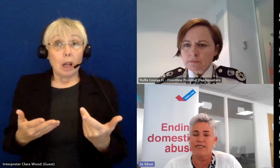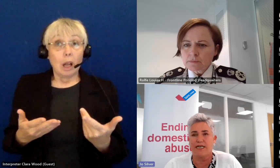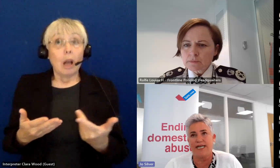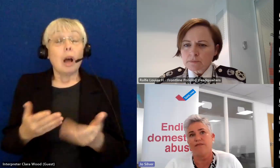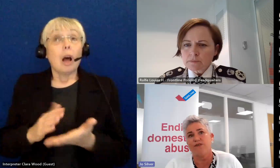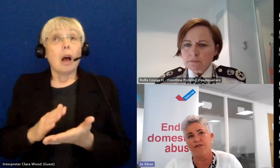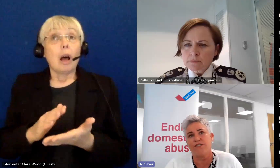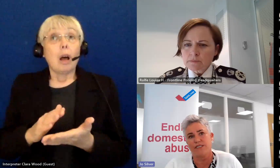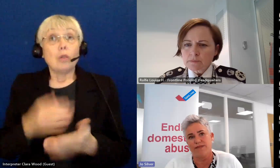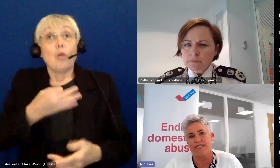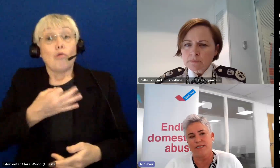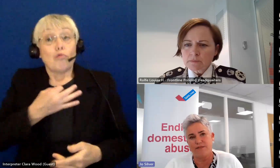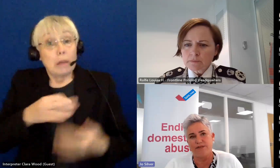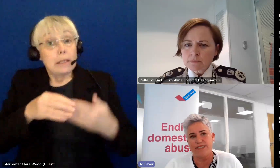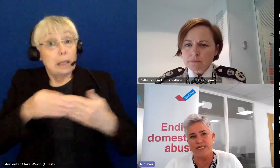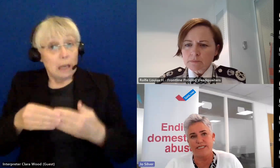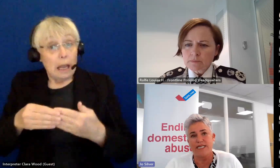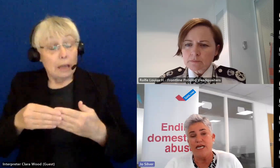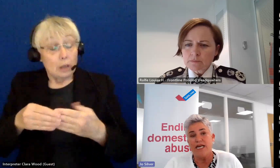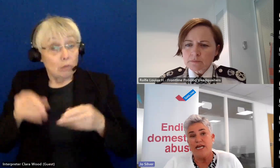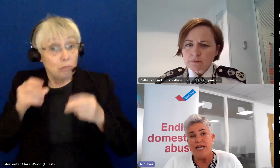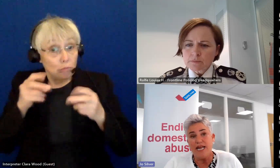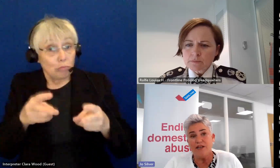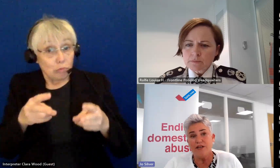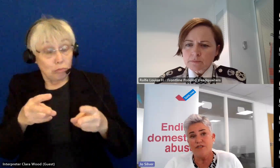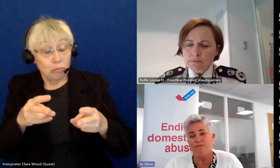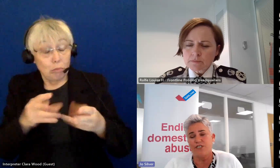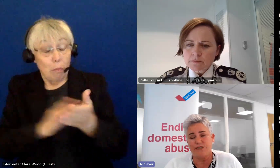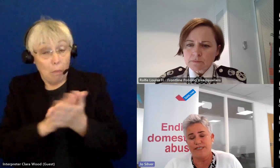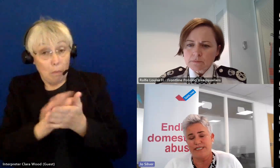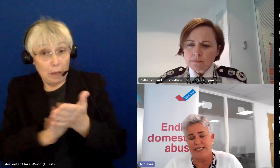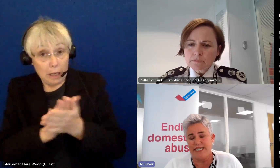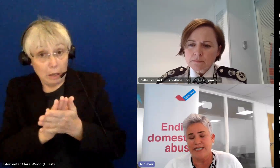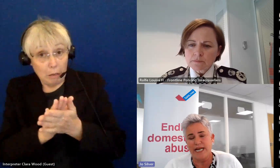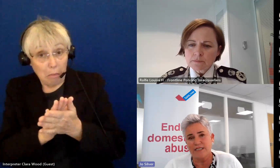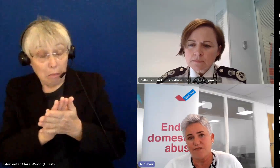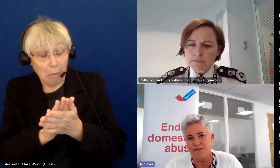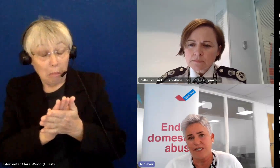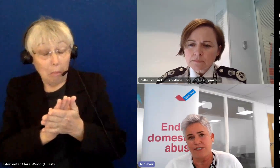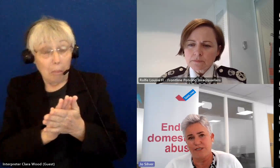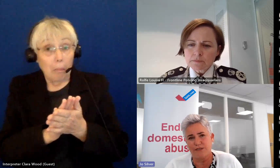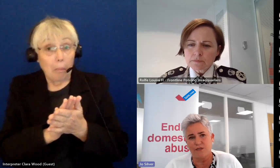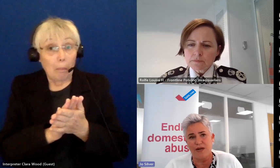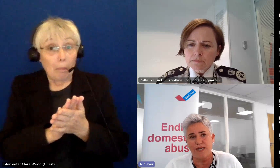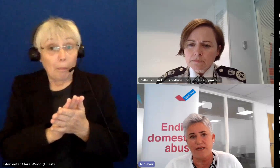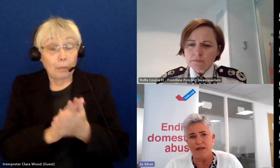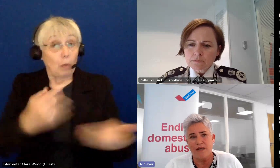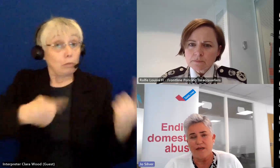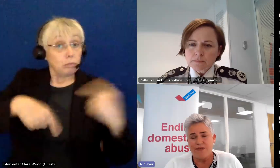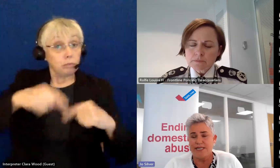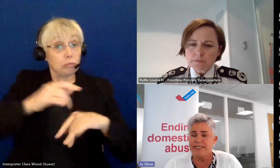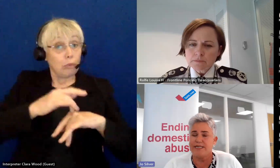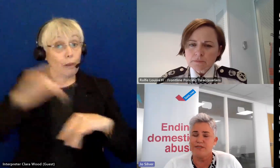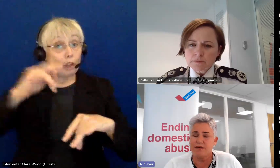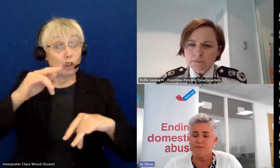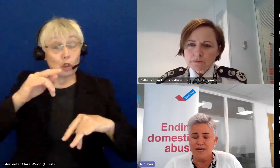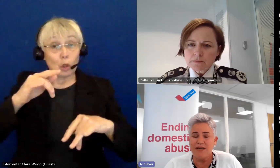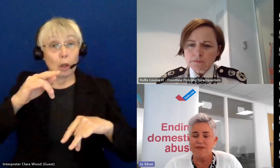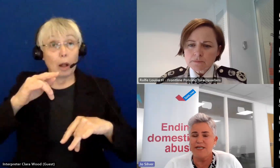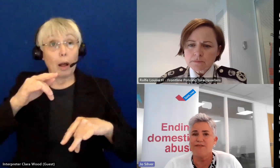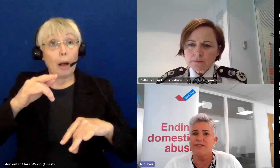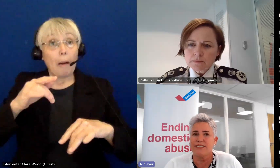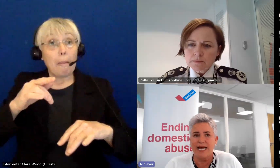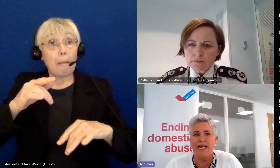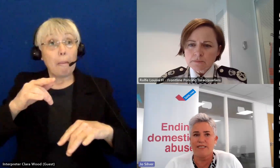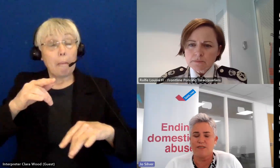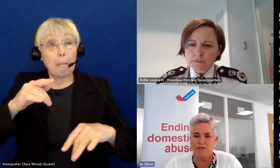with a risk-led approach to domestic abuse is, in those opportunities as professionals, when victims are